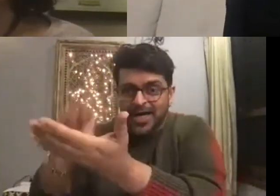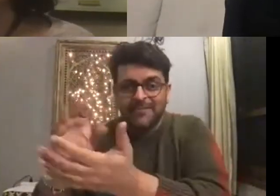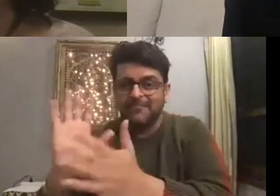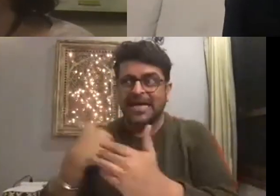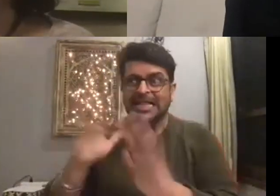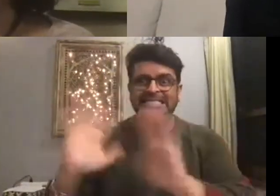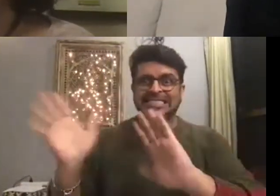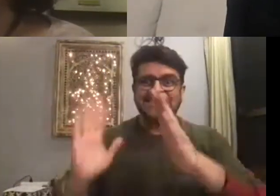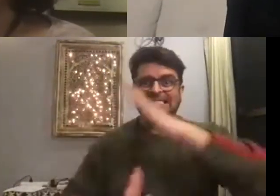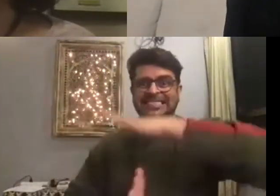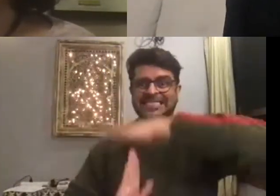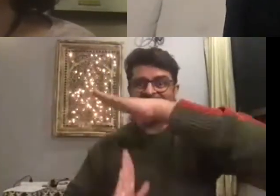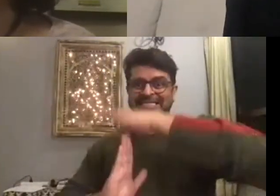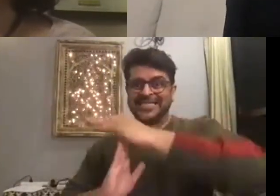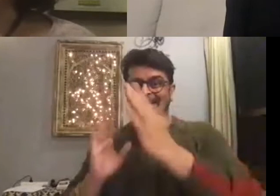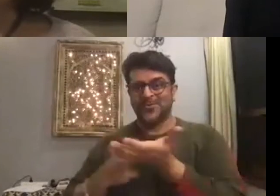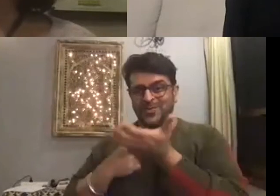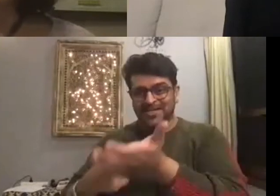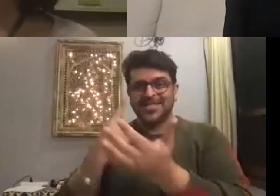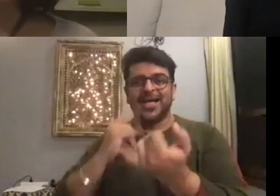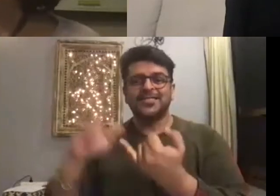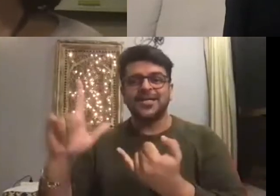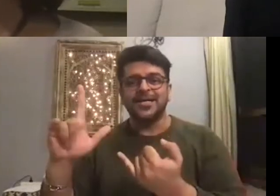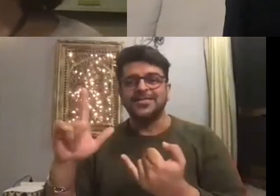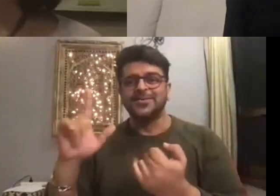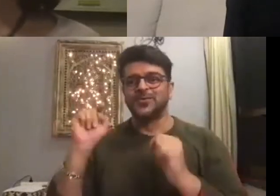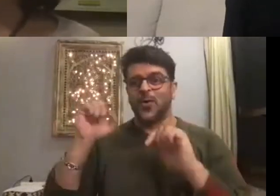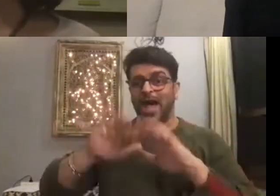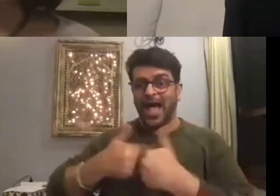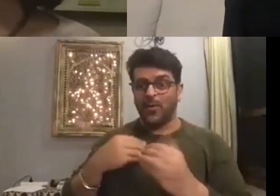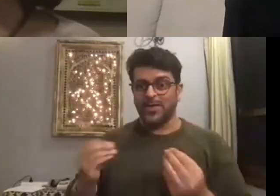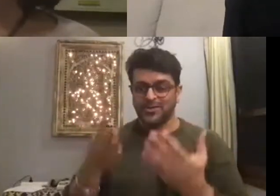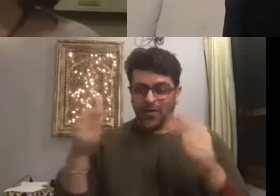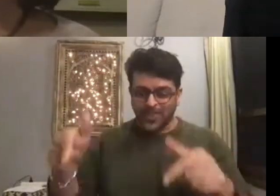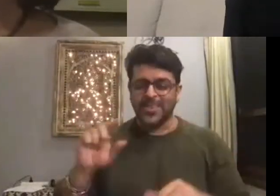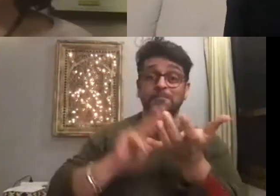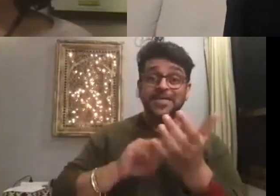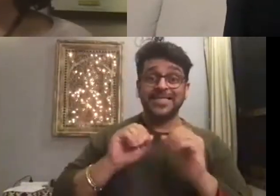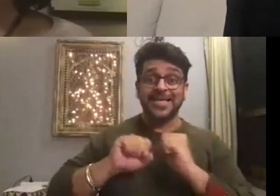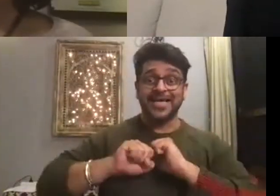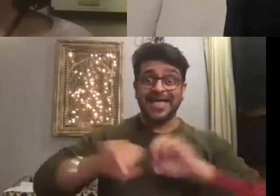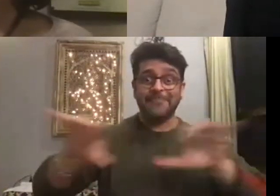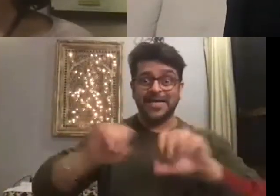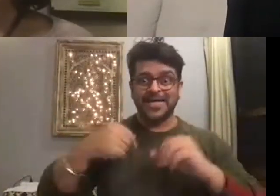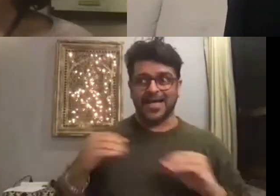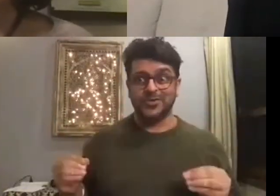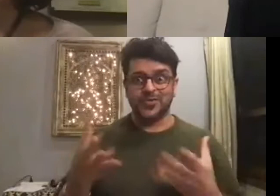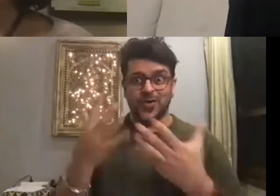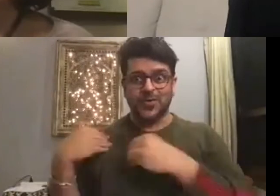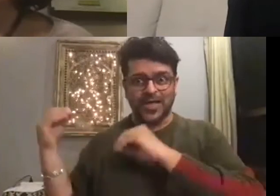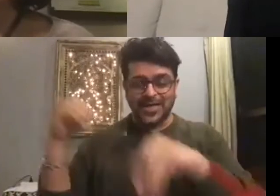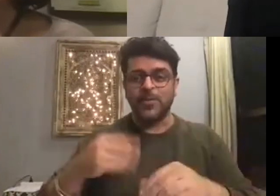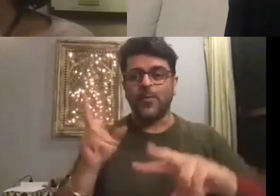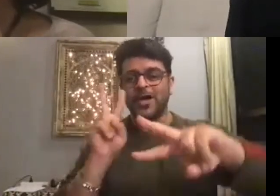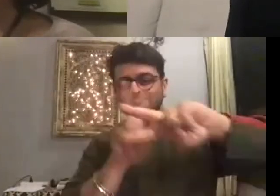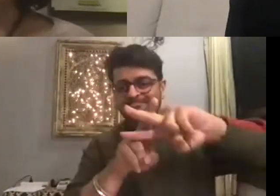content online which is in ASL. But I didn't want that to happen in the country. We want to respect Indian Sign Language. So the first social media